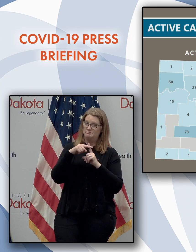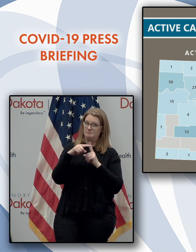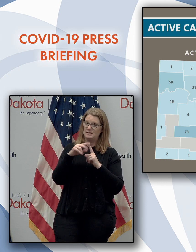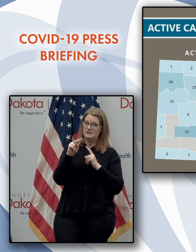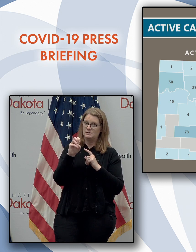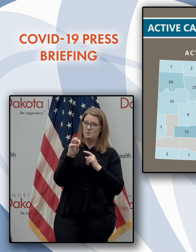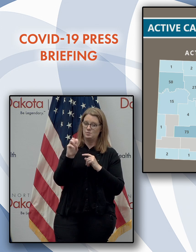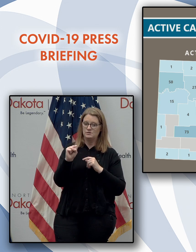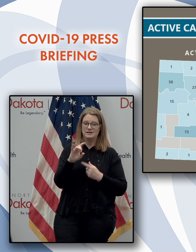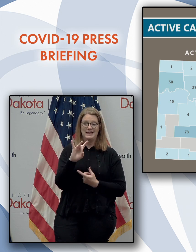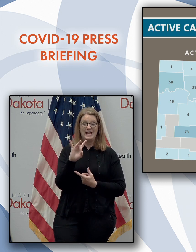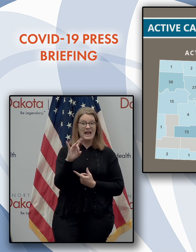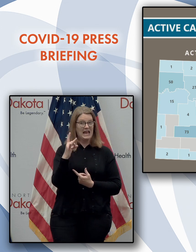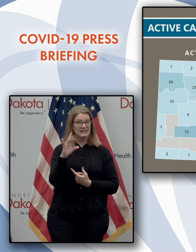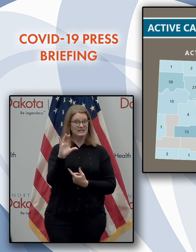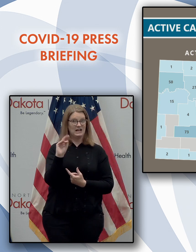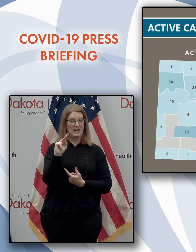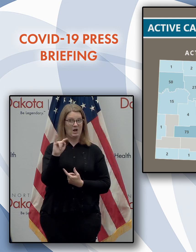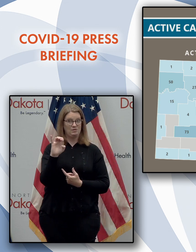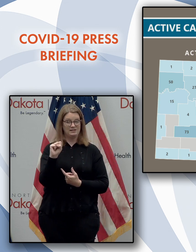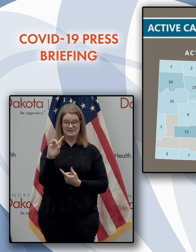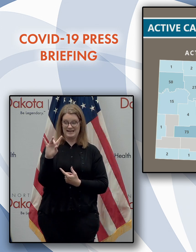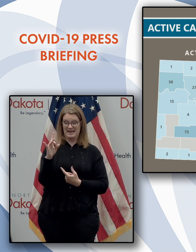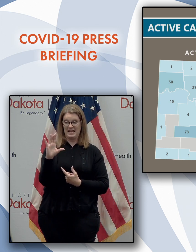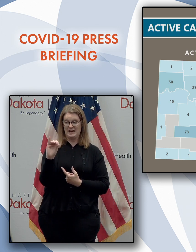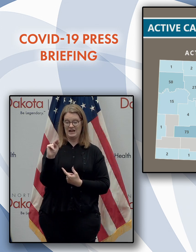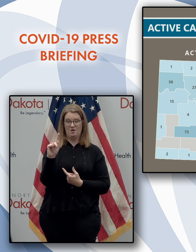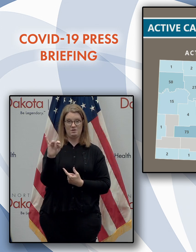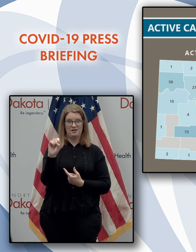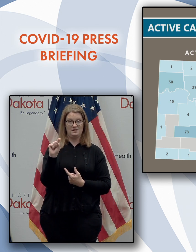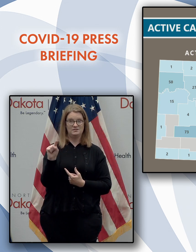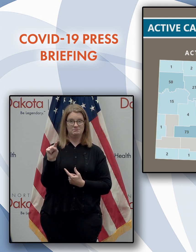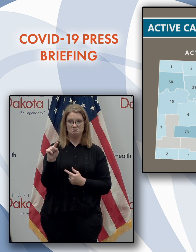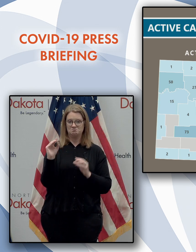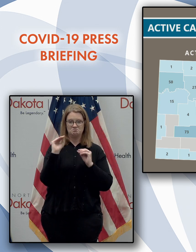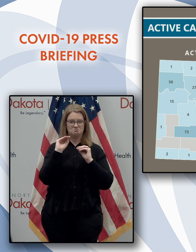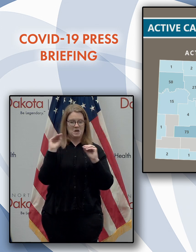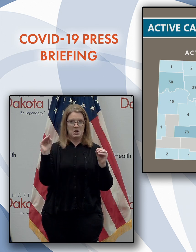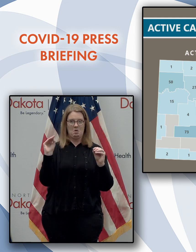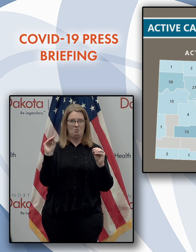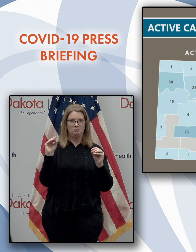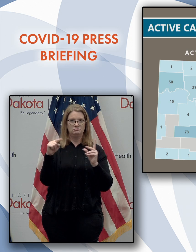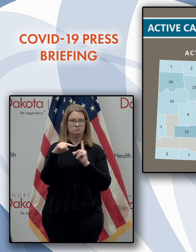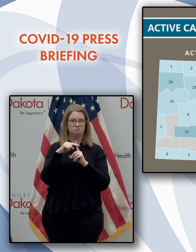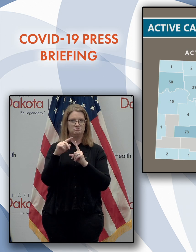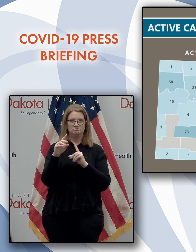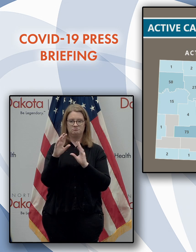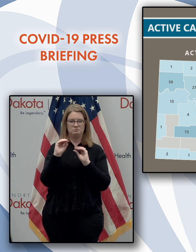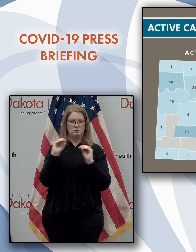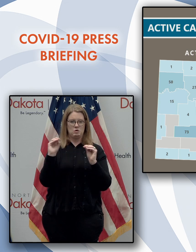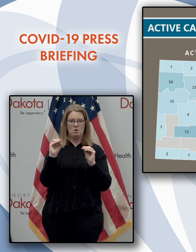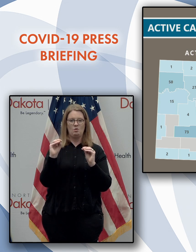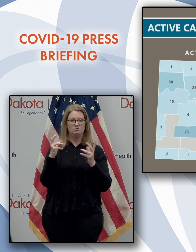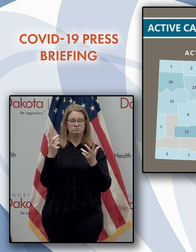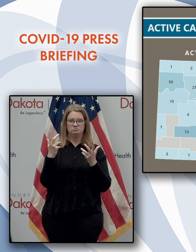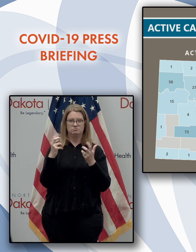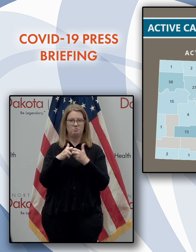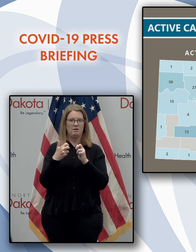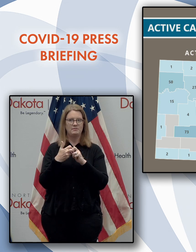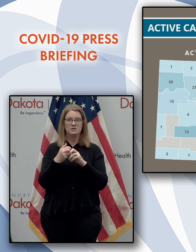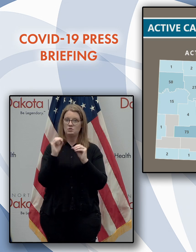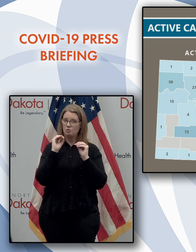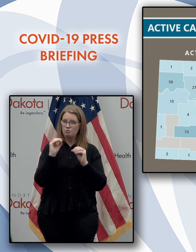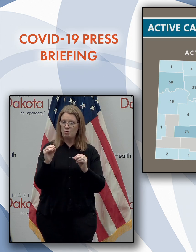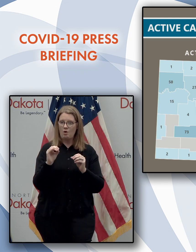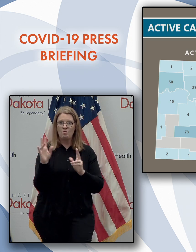8 counties across the state you see here that have no numbers on the slide. Those are the 8 counties that currently have